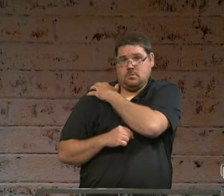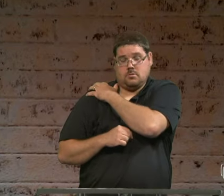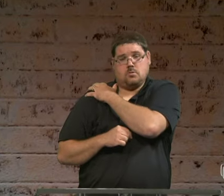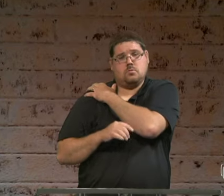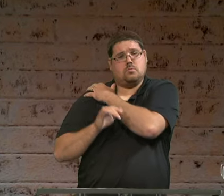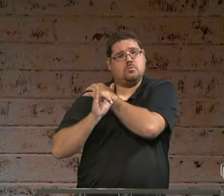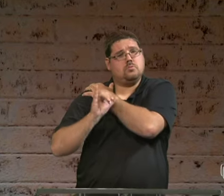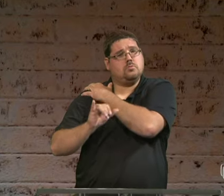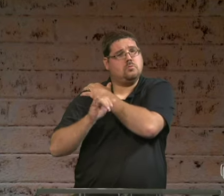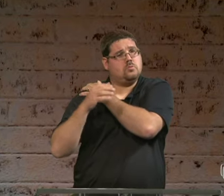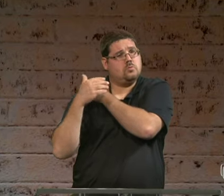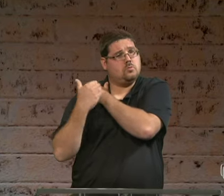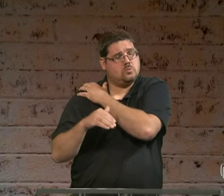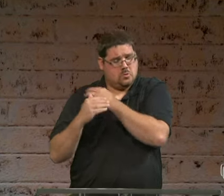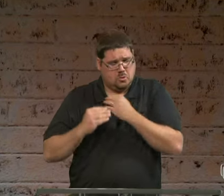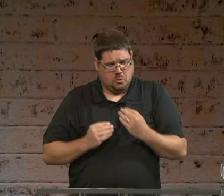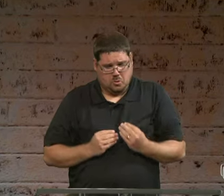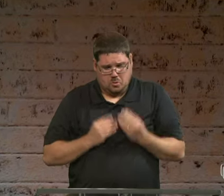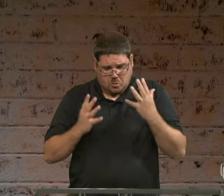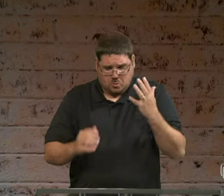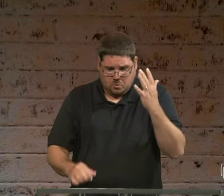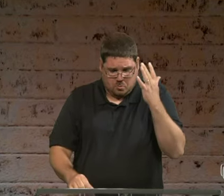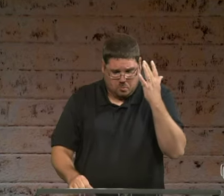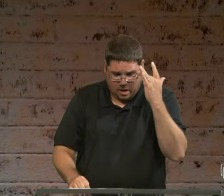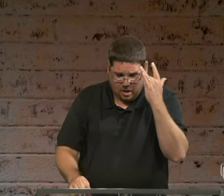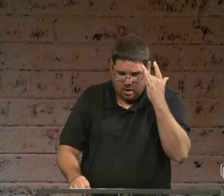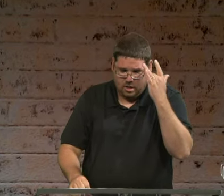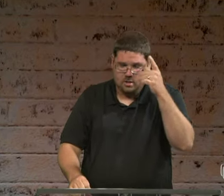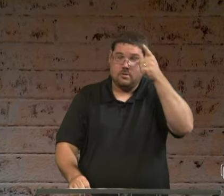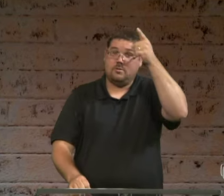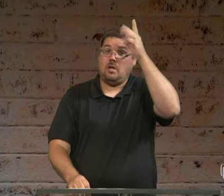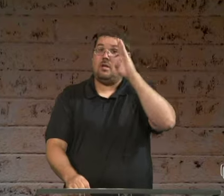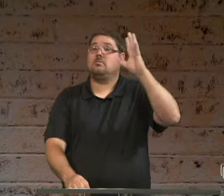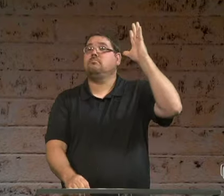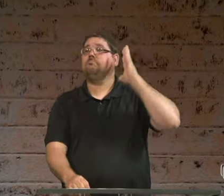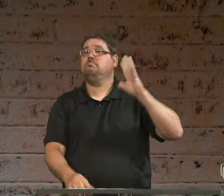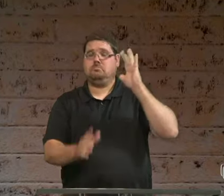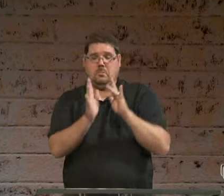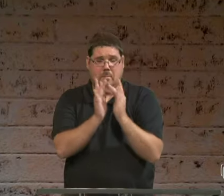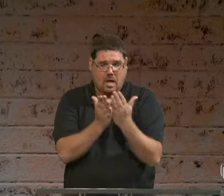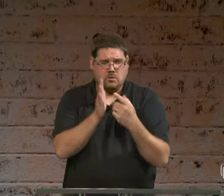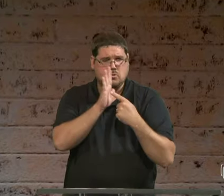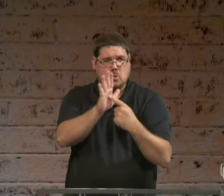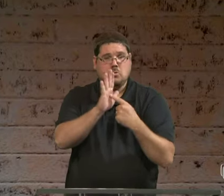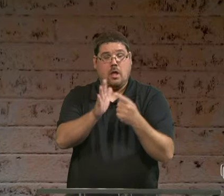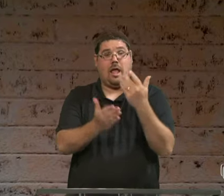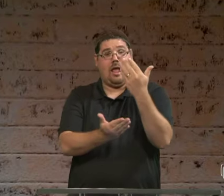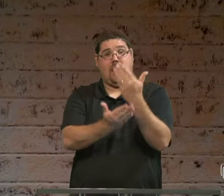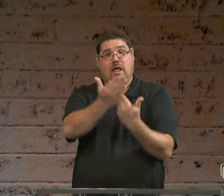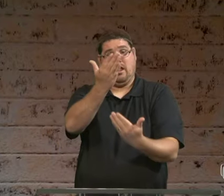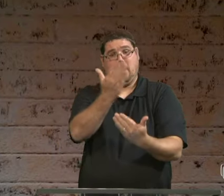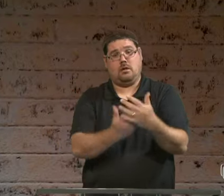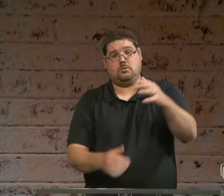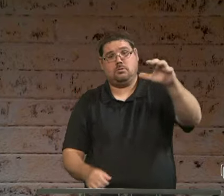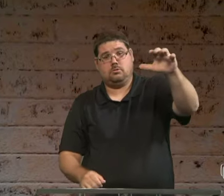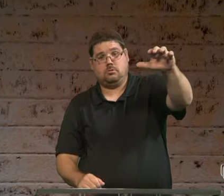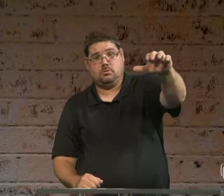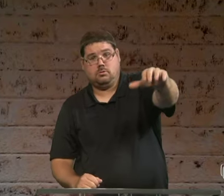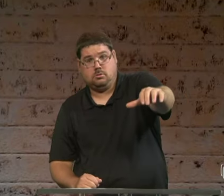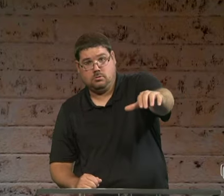The next part of the verse talks about His hand is upon me. Well, that's very encouraging, because in the